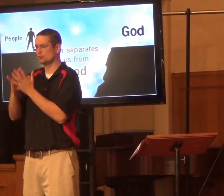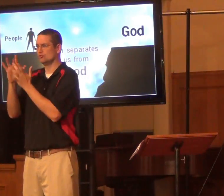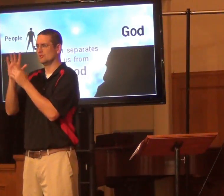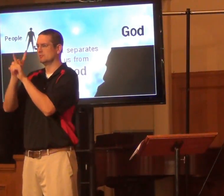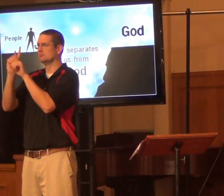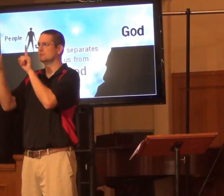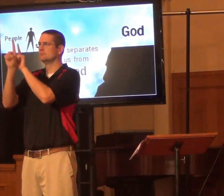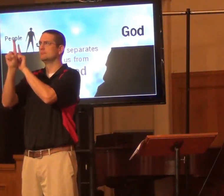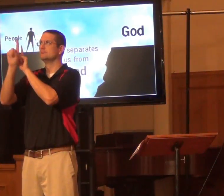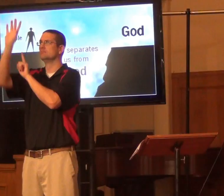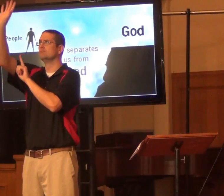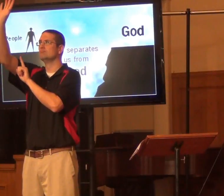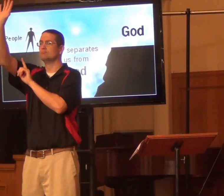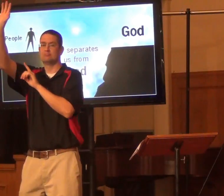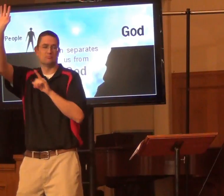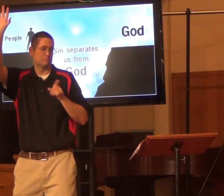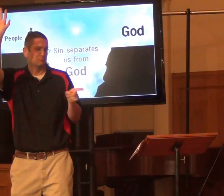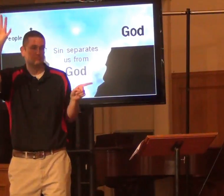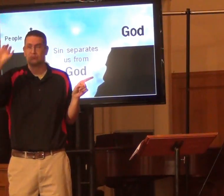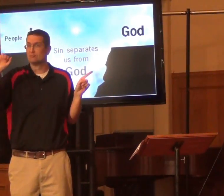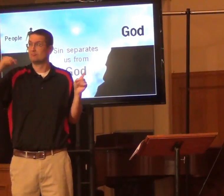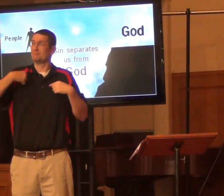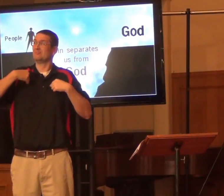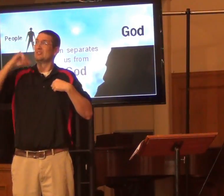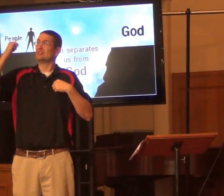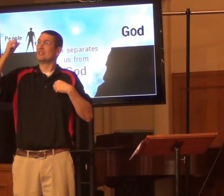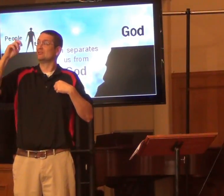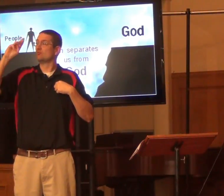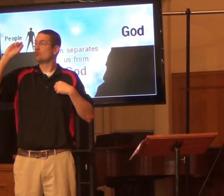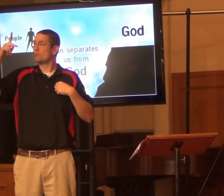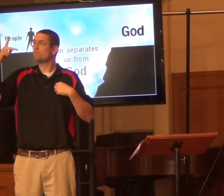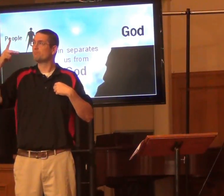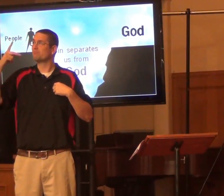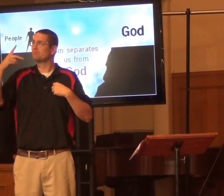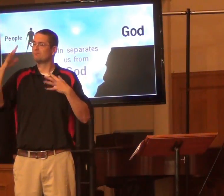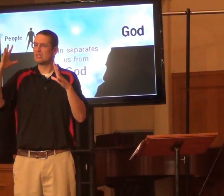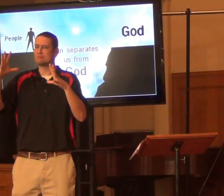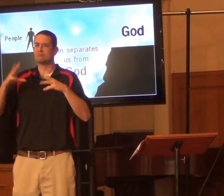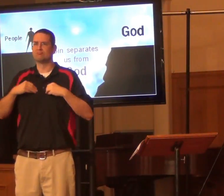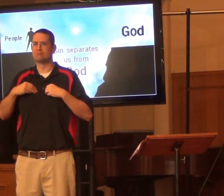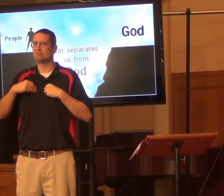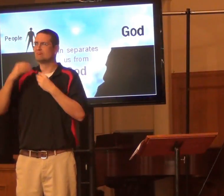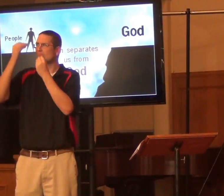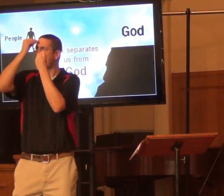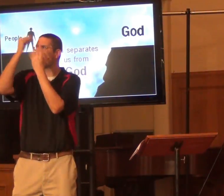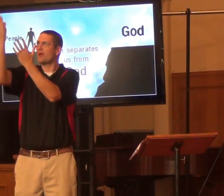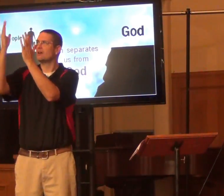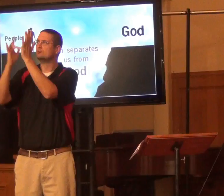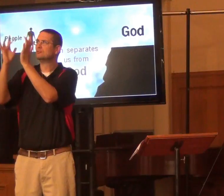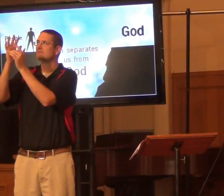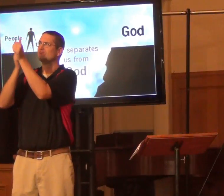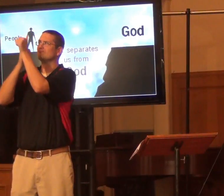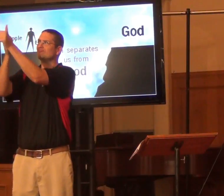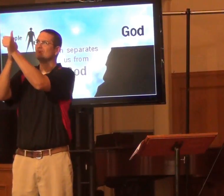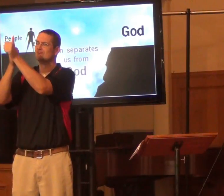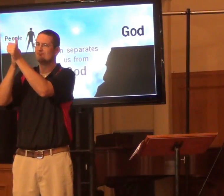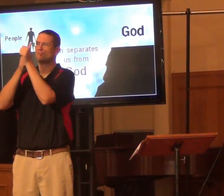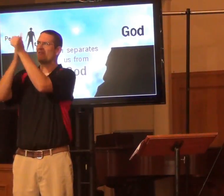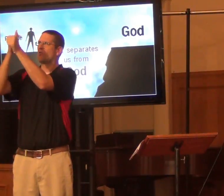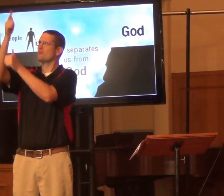out. But Jesus comes in front of us and says, Jason Root has accepted me and obeyed Jesus